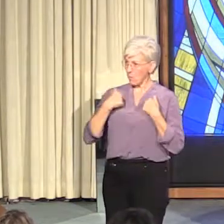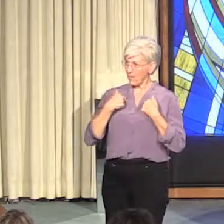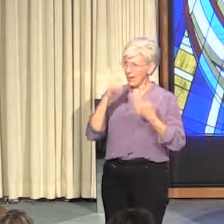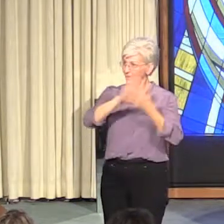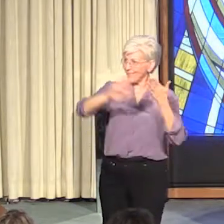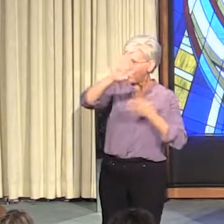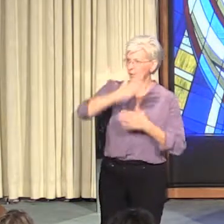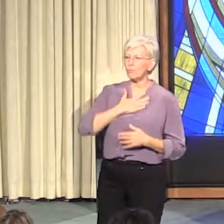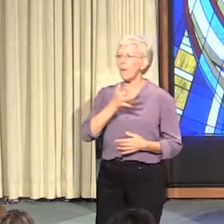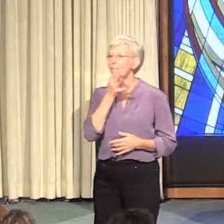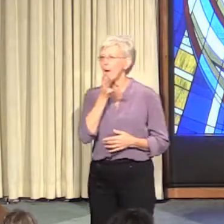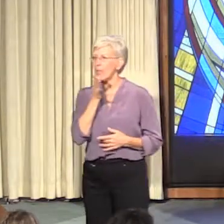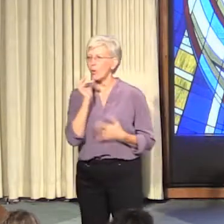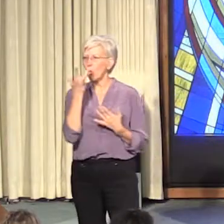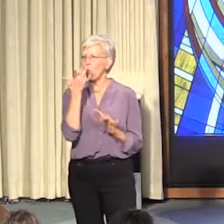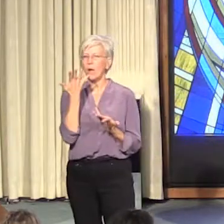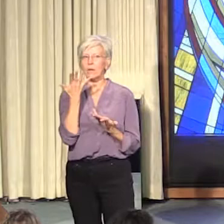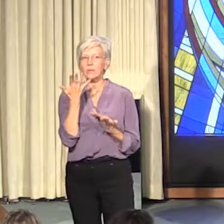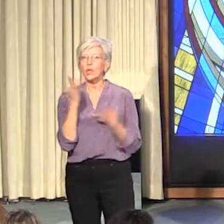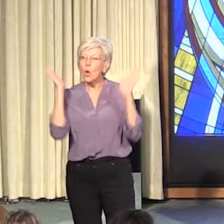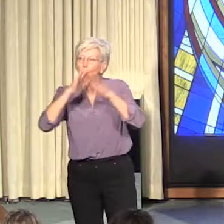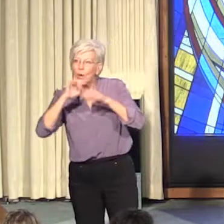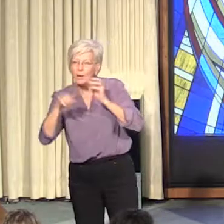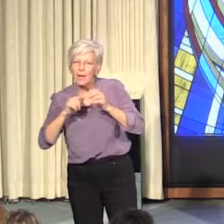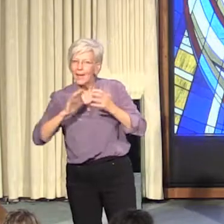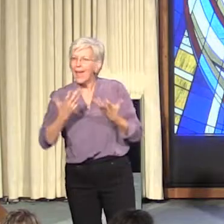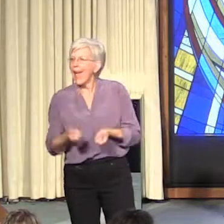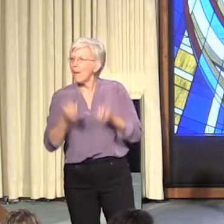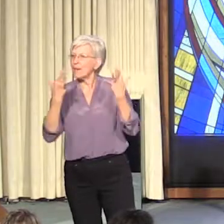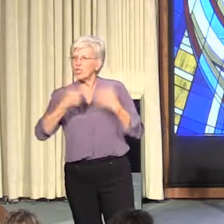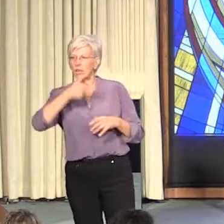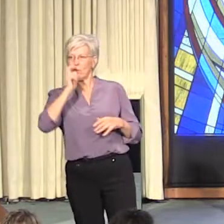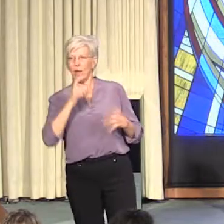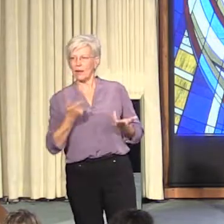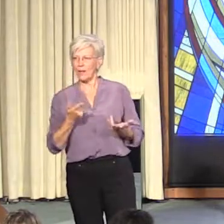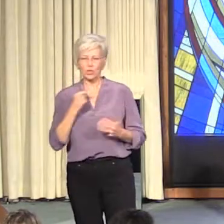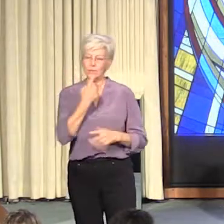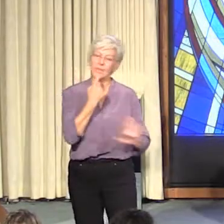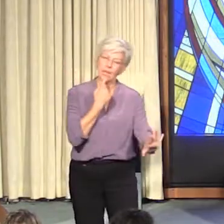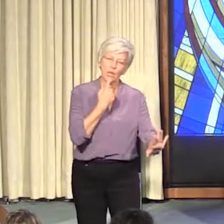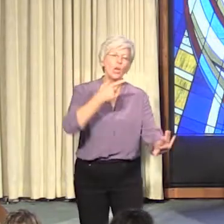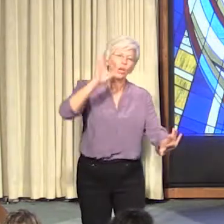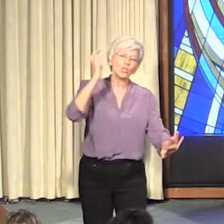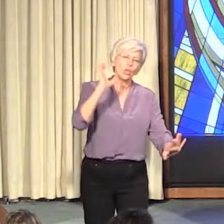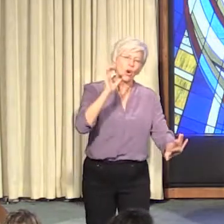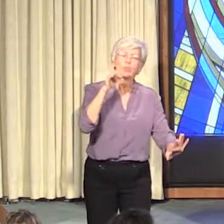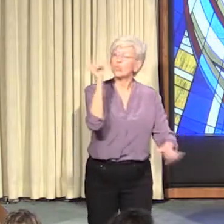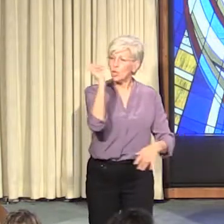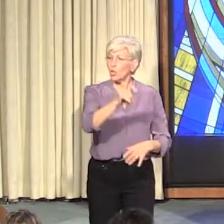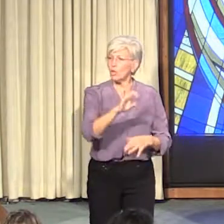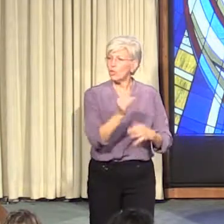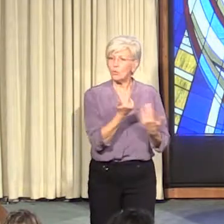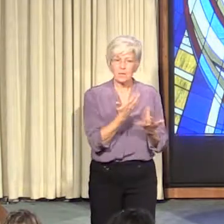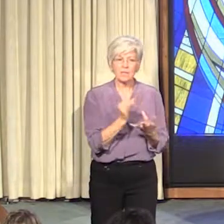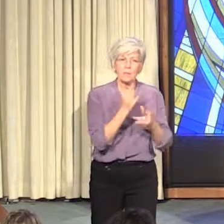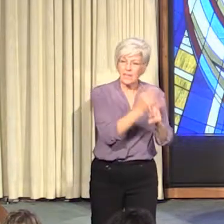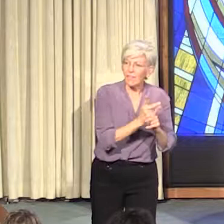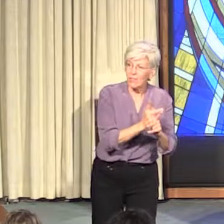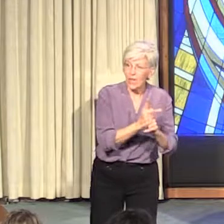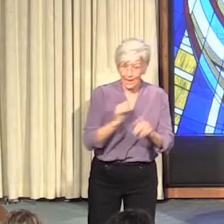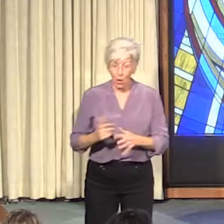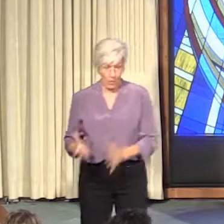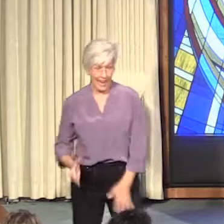much I drank, right? And so she's telling me, you know, Charles, you know, you gotta be careful with that. Oh, and here, I made you some spicy tomato juice for your Bloody Marys.